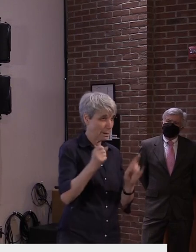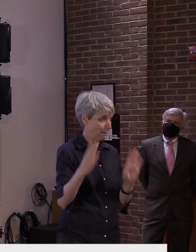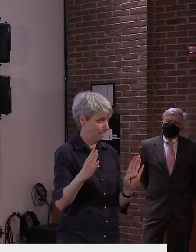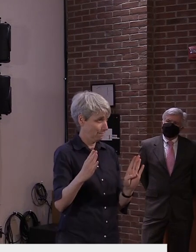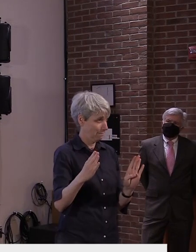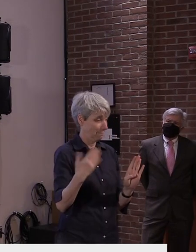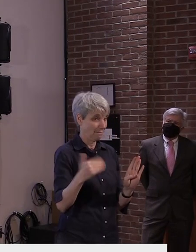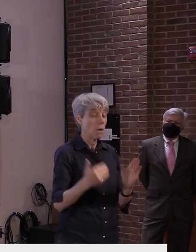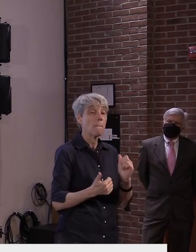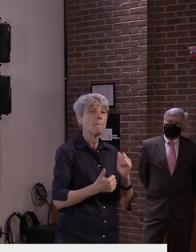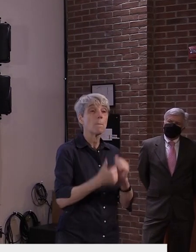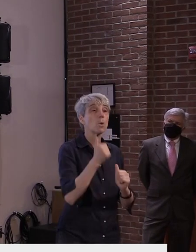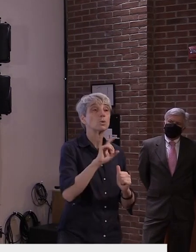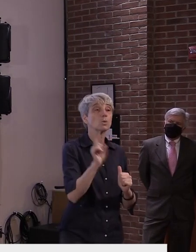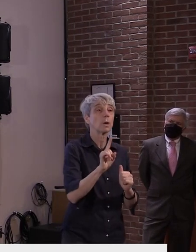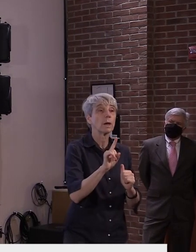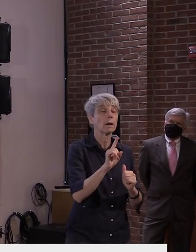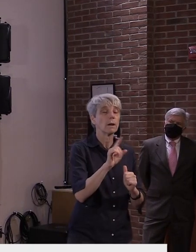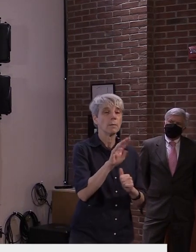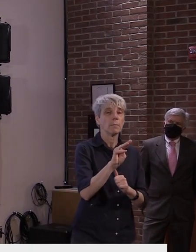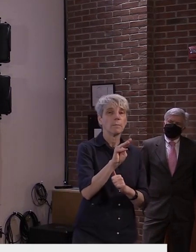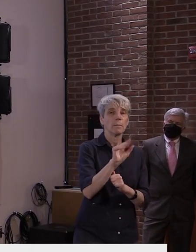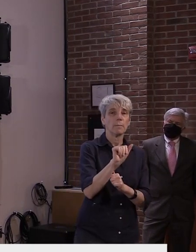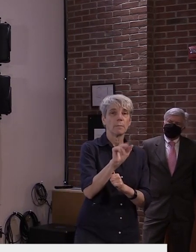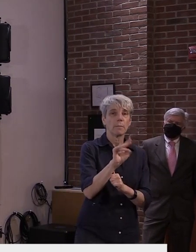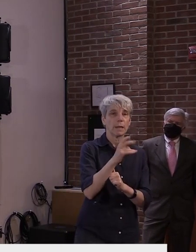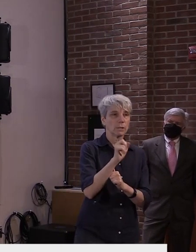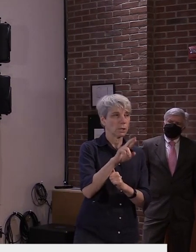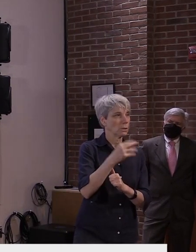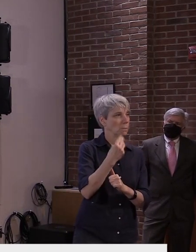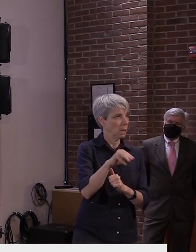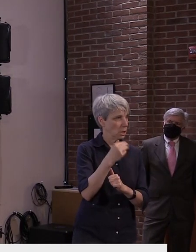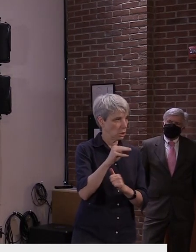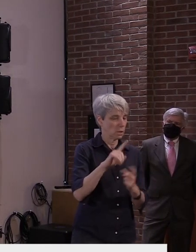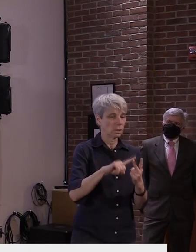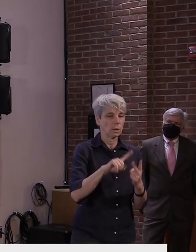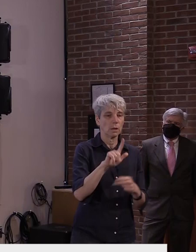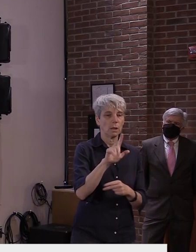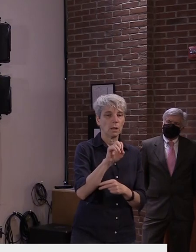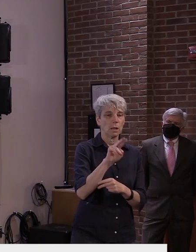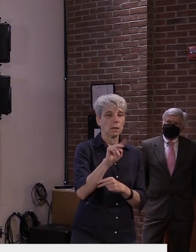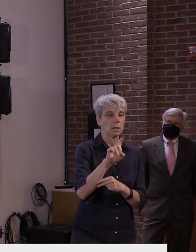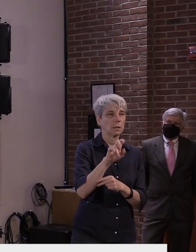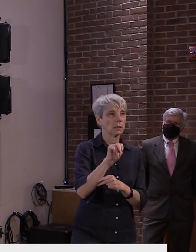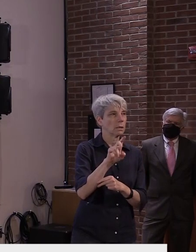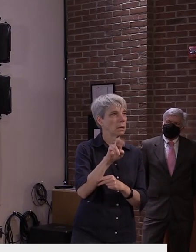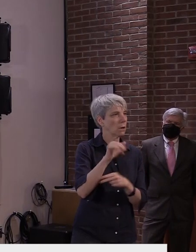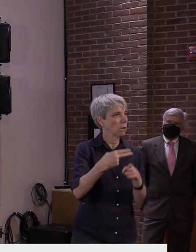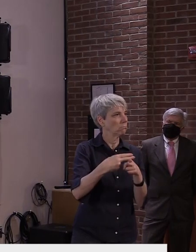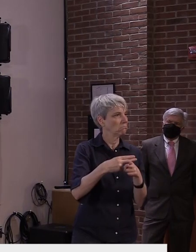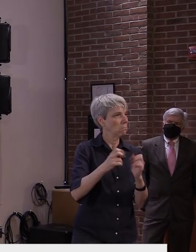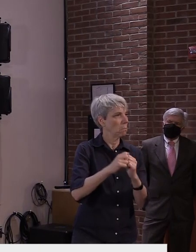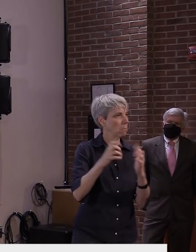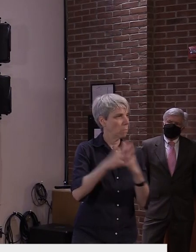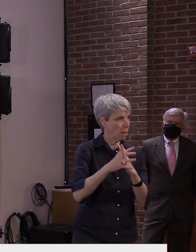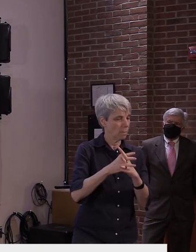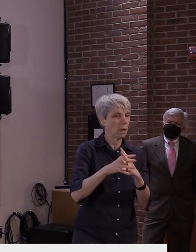most at the Manchester and Londonderry pop-up sites, and all but 5 were